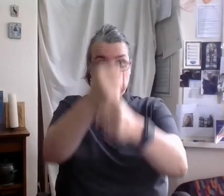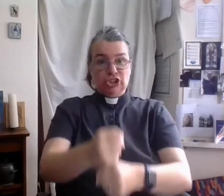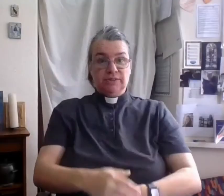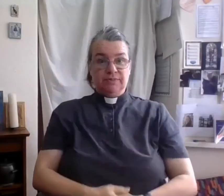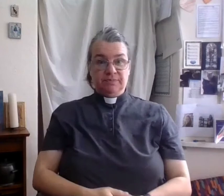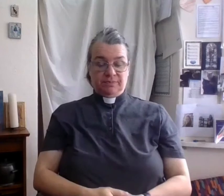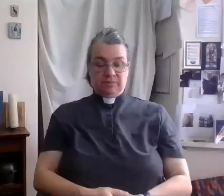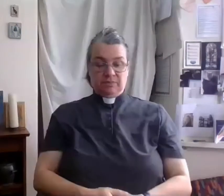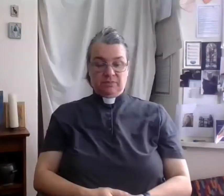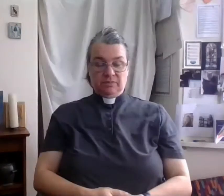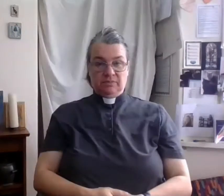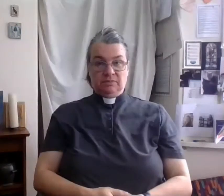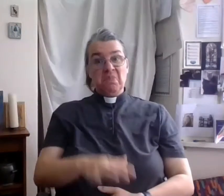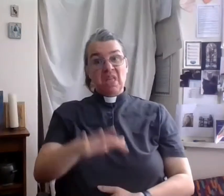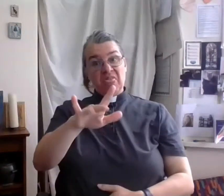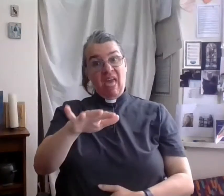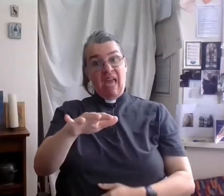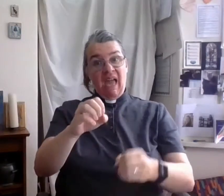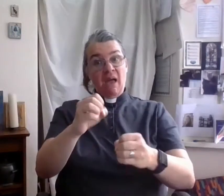I believe in a church